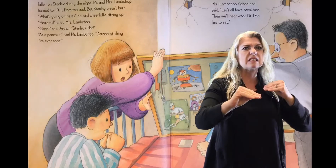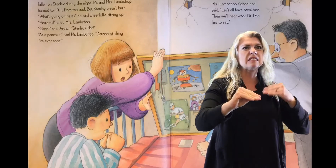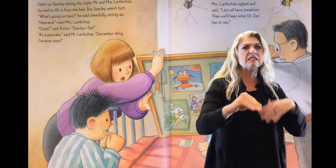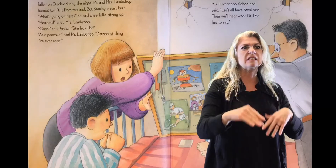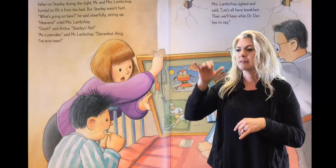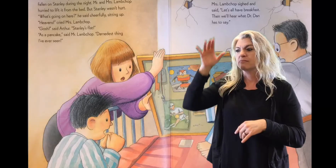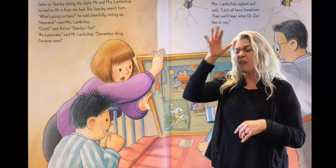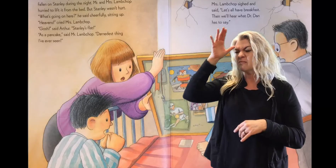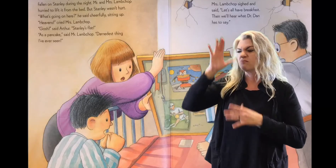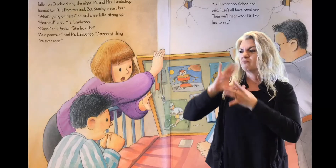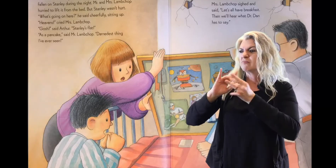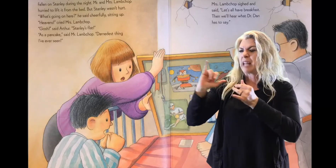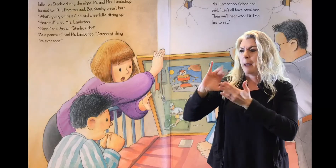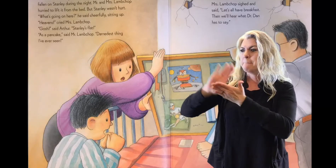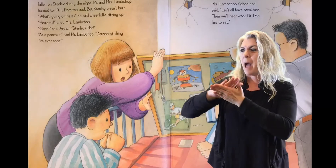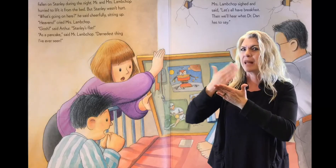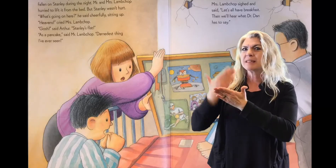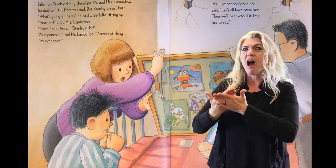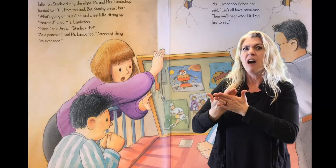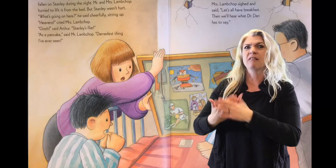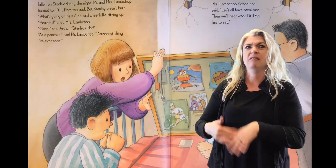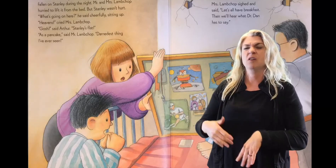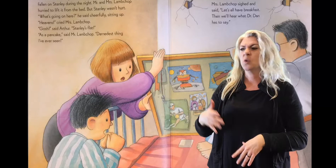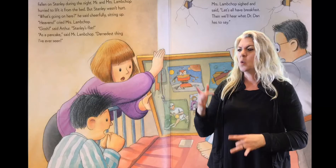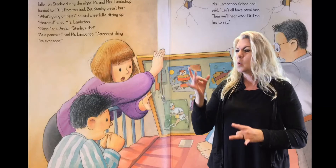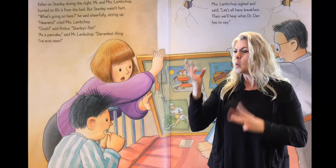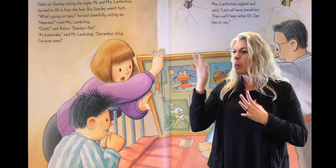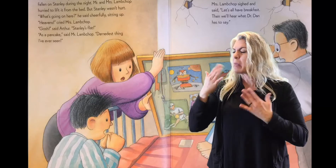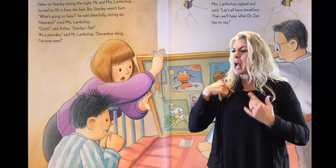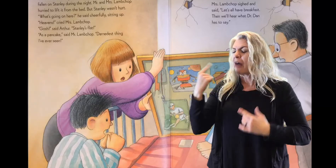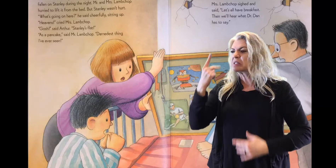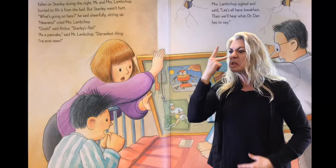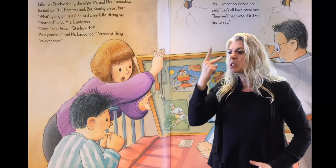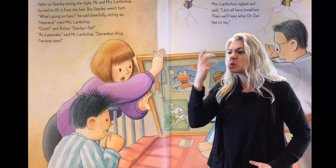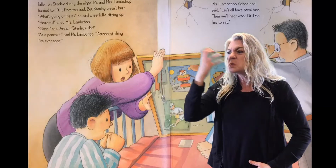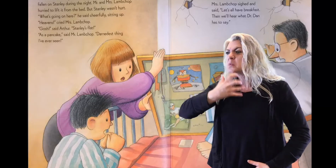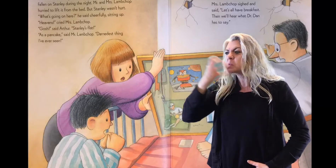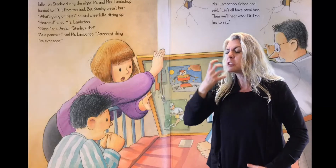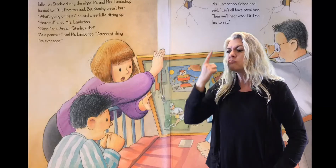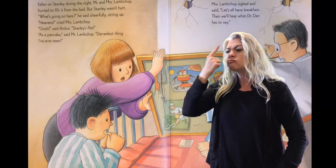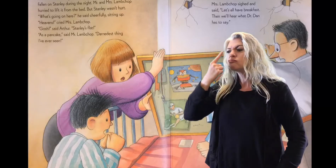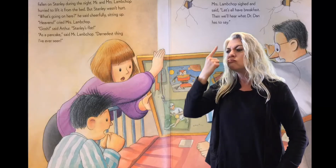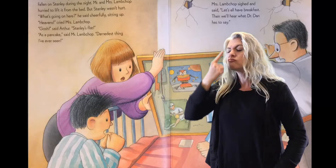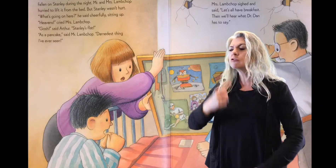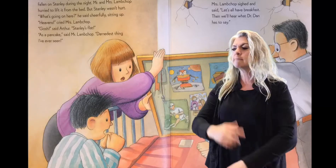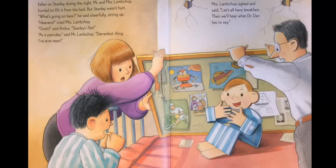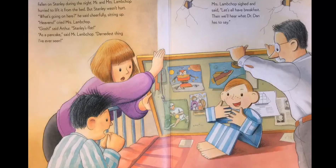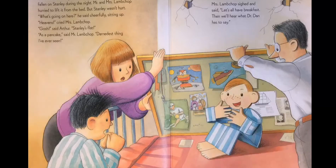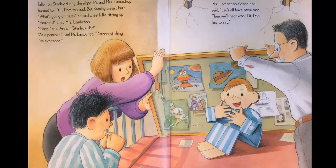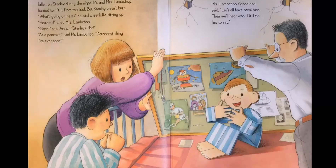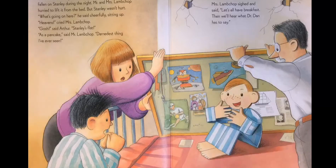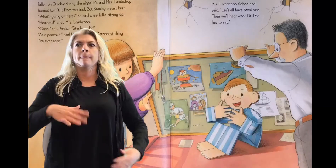flat." "As a pancake," said Mr. Lambchop. "Darndest thing I've ever seen."